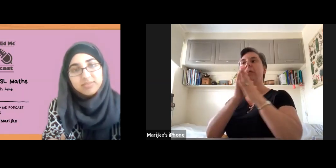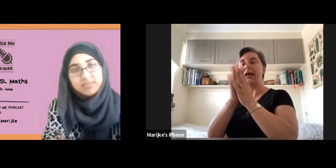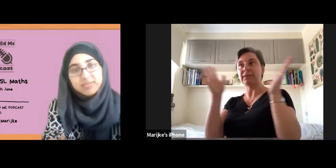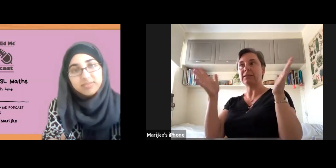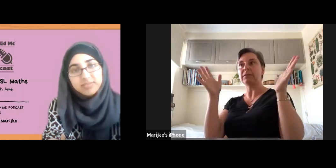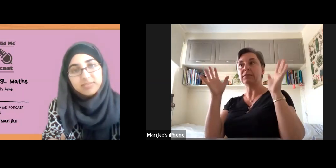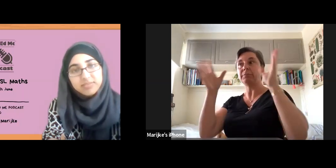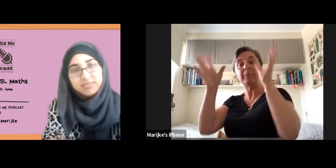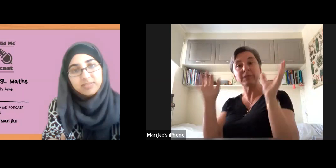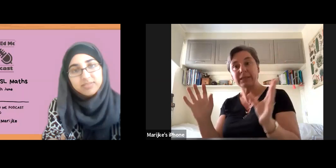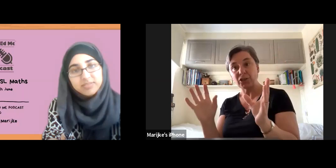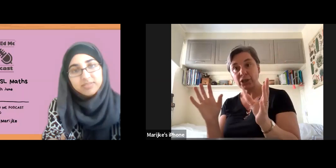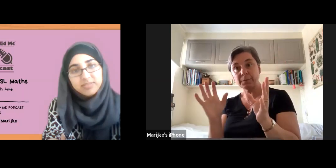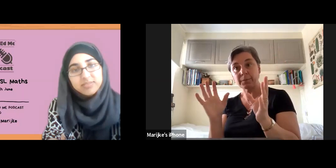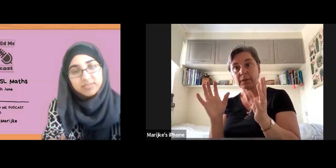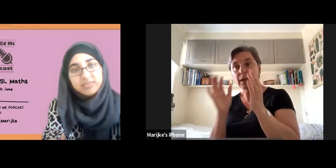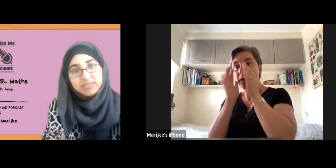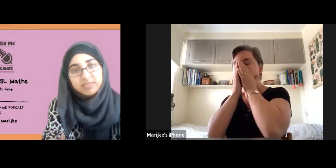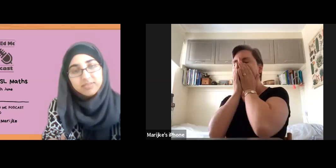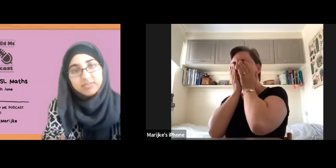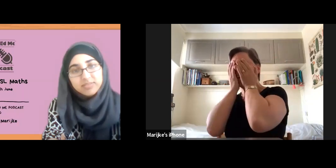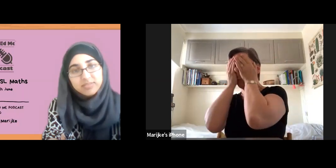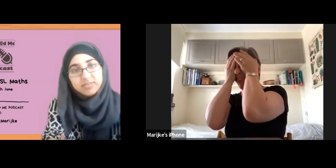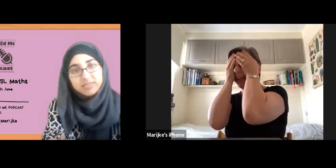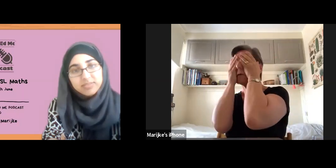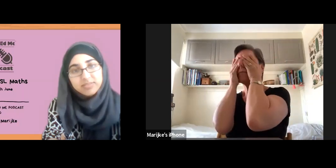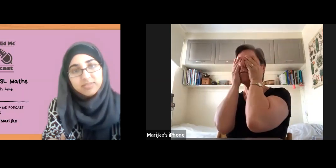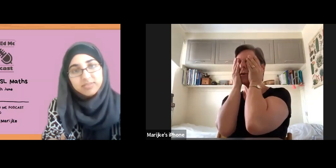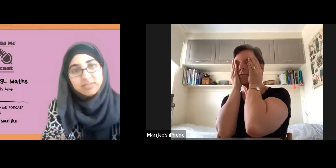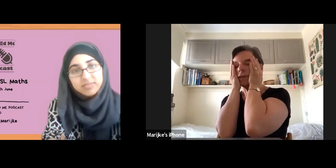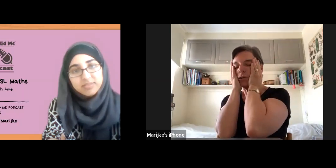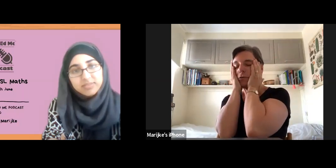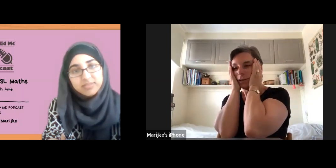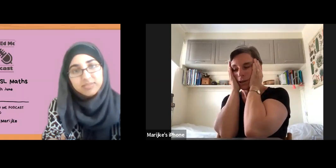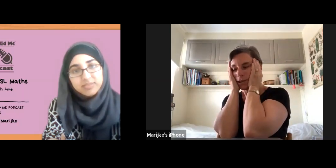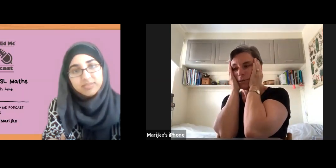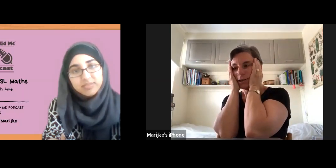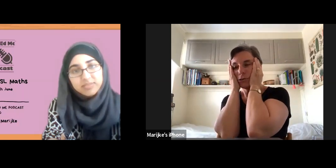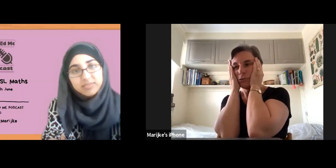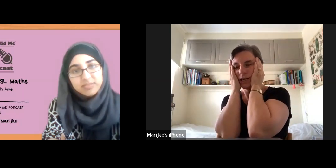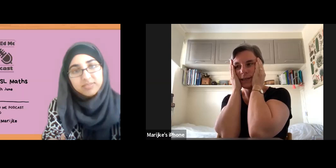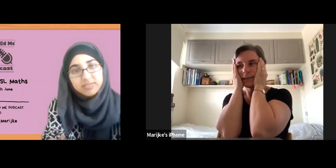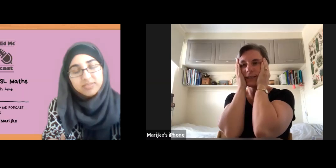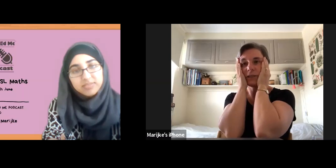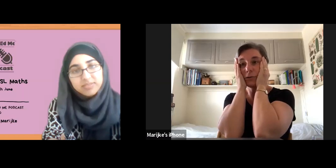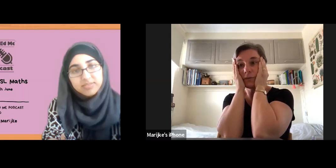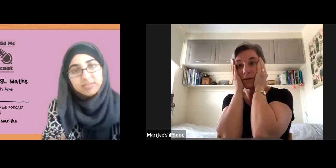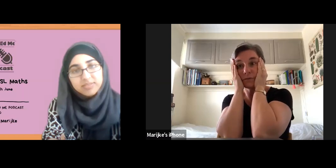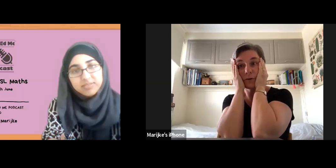get people's attention. And I think my first video, within 2 days, it had 2,000